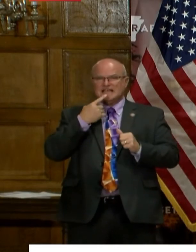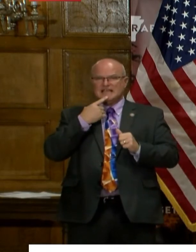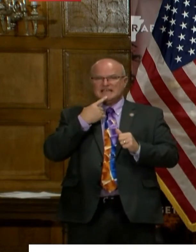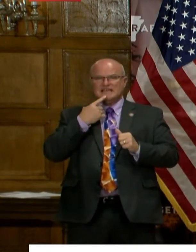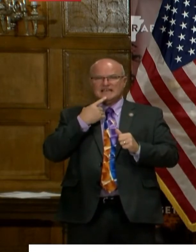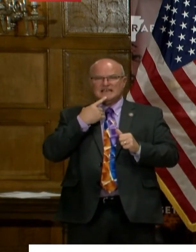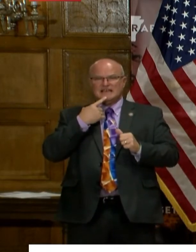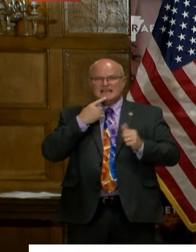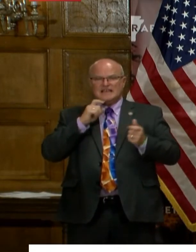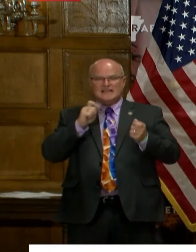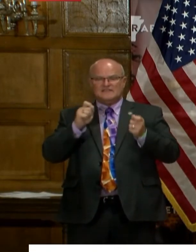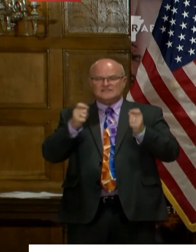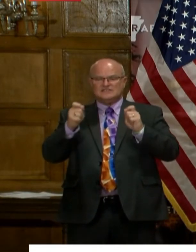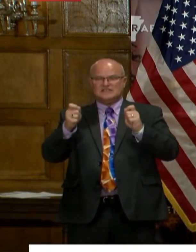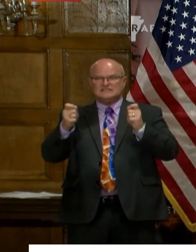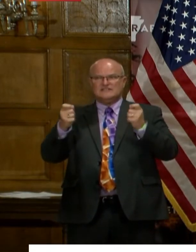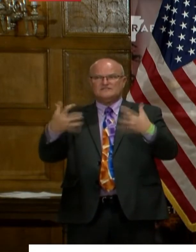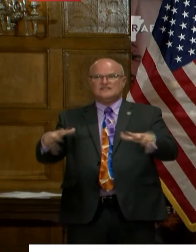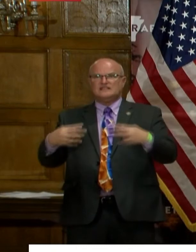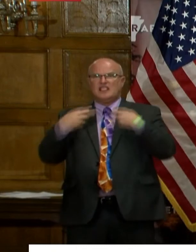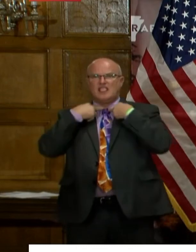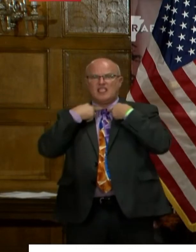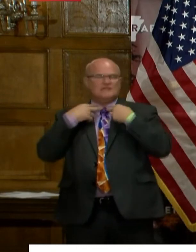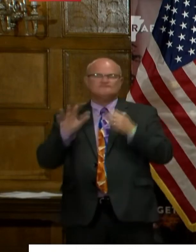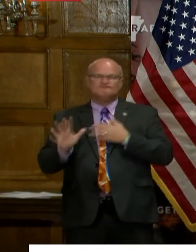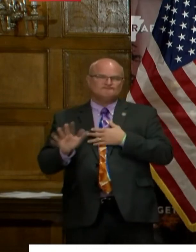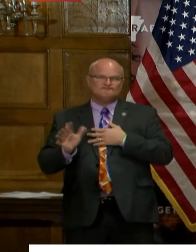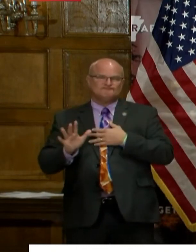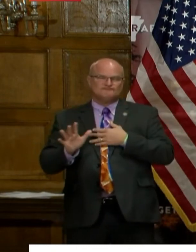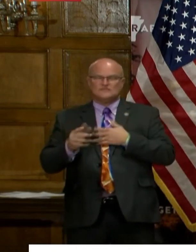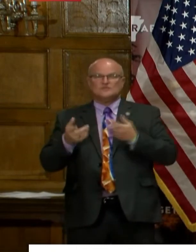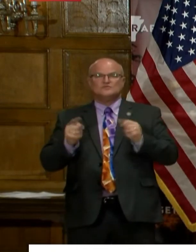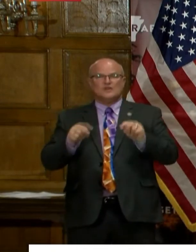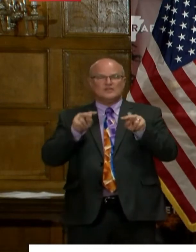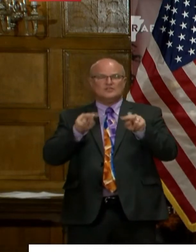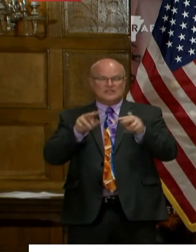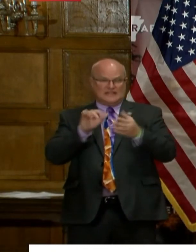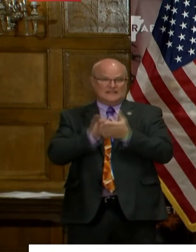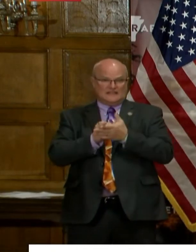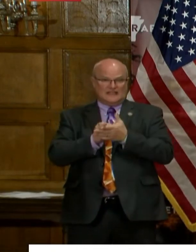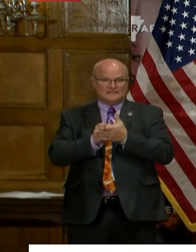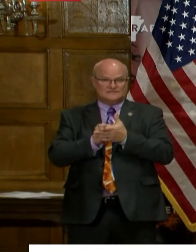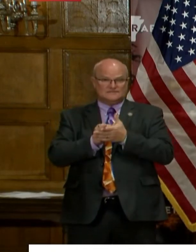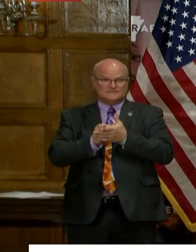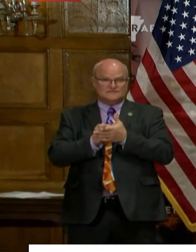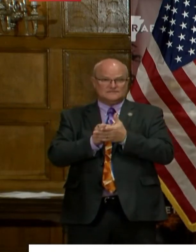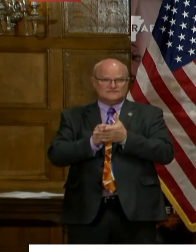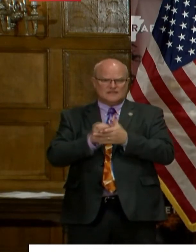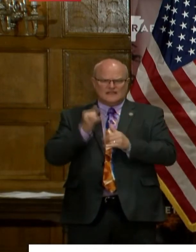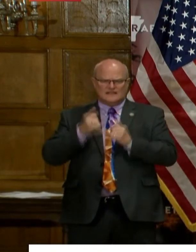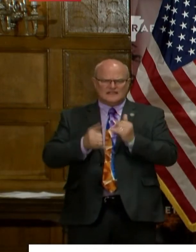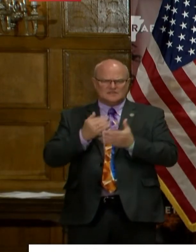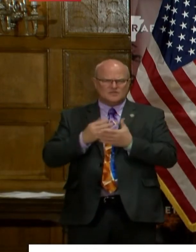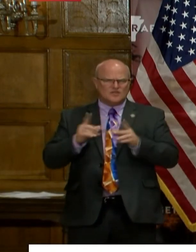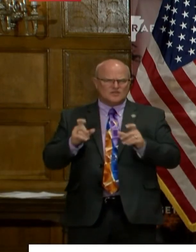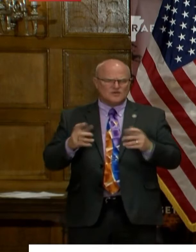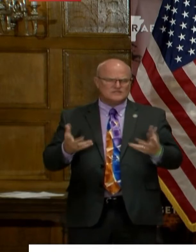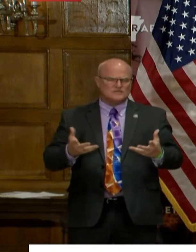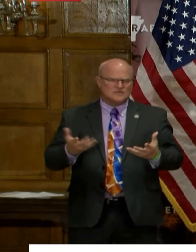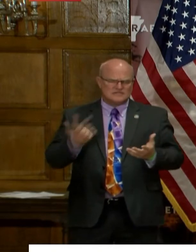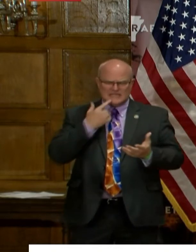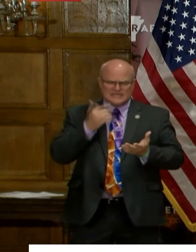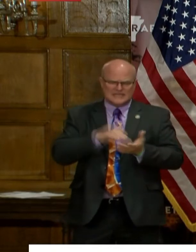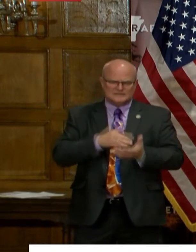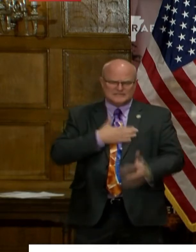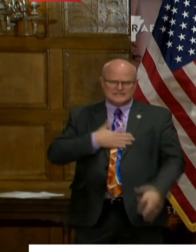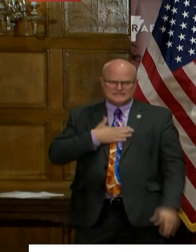they've adjusted their way into a real problem. So we'll continue to look at that. The last part of the question was